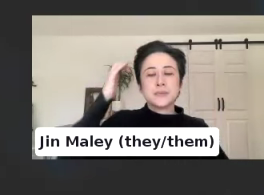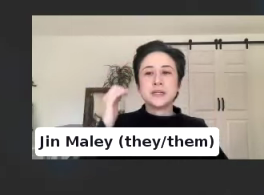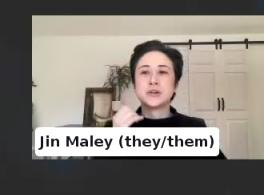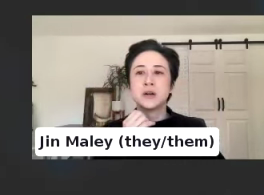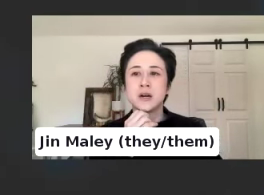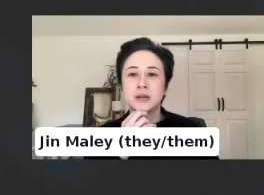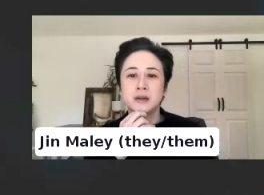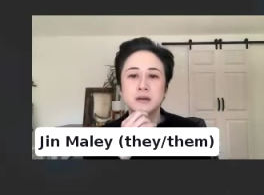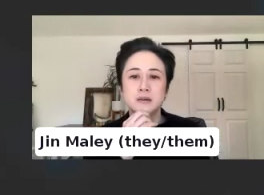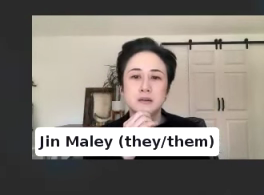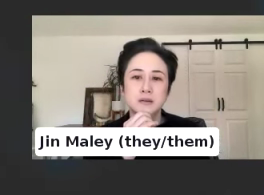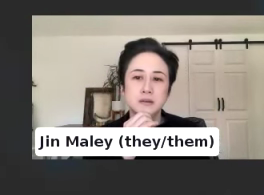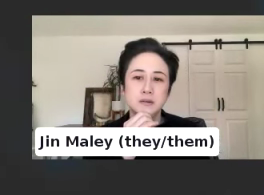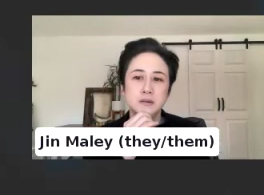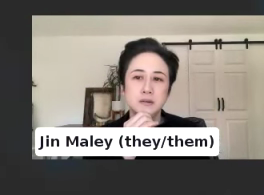of the major arcana?